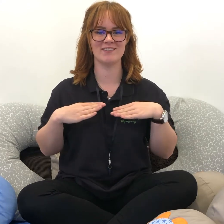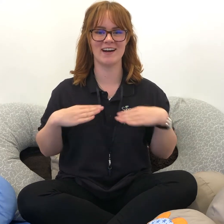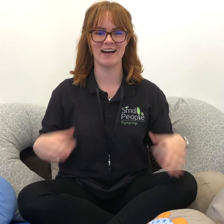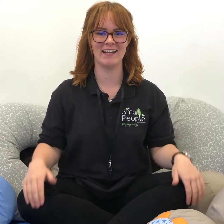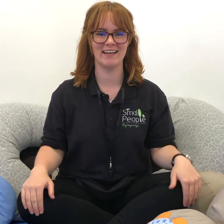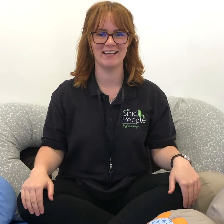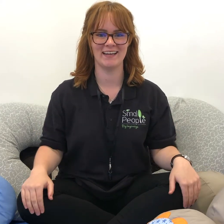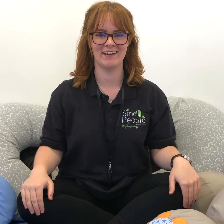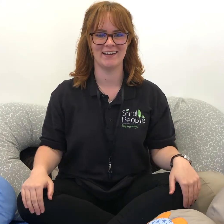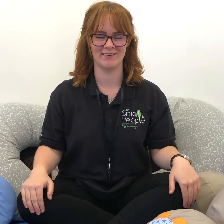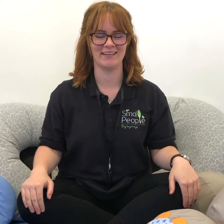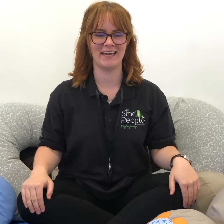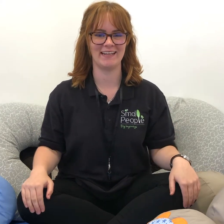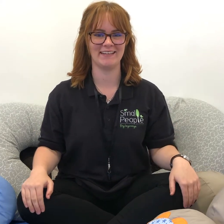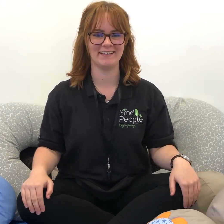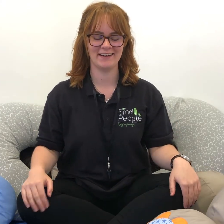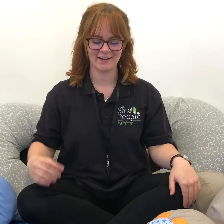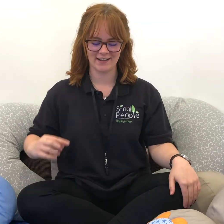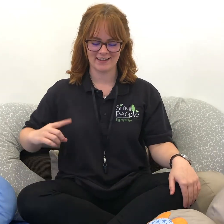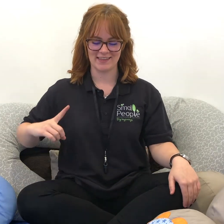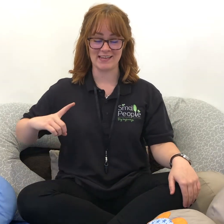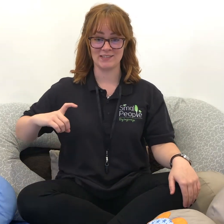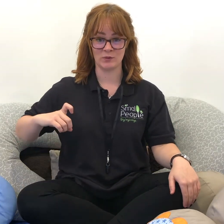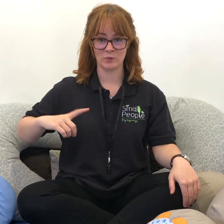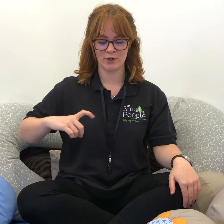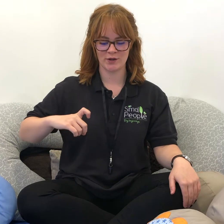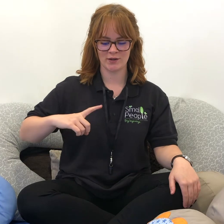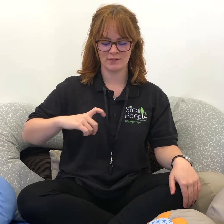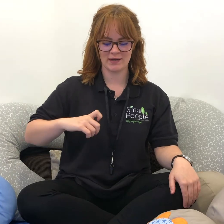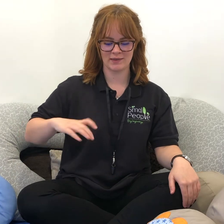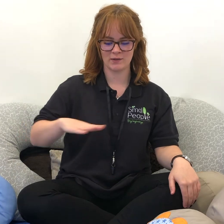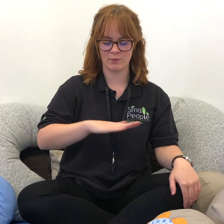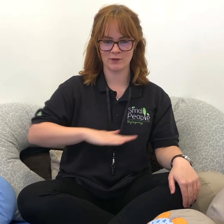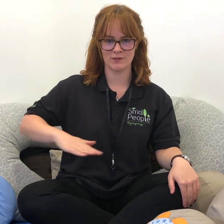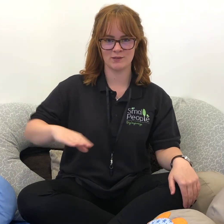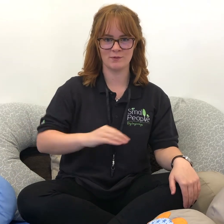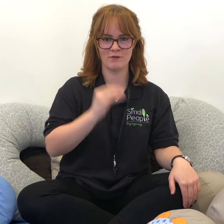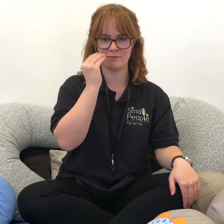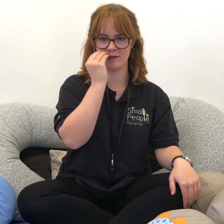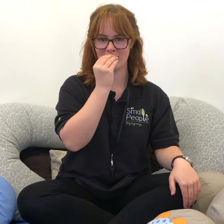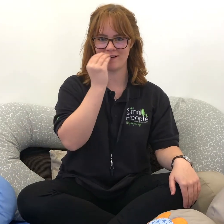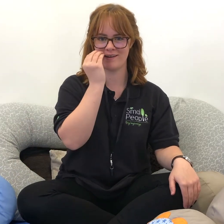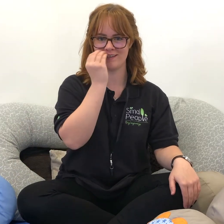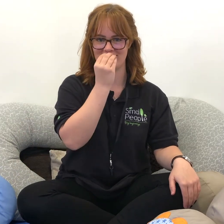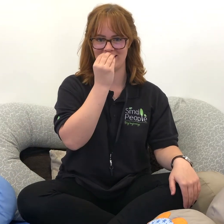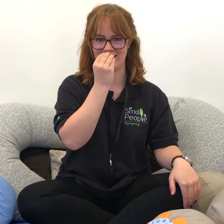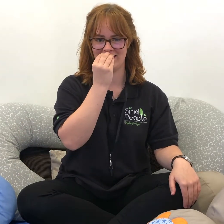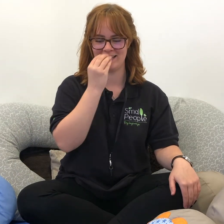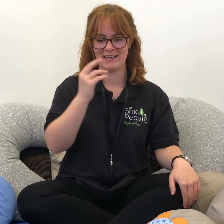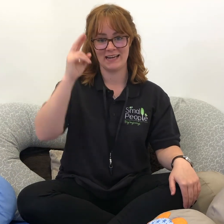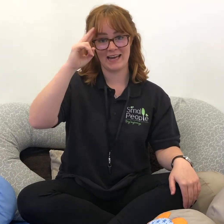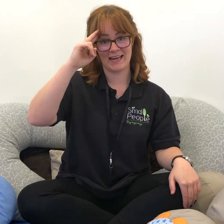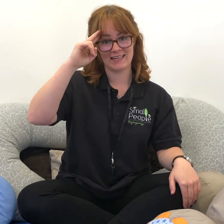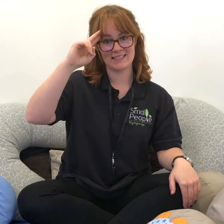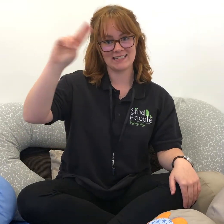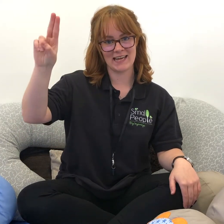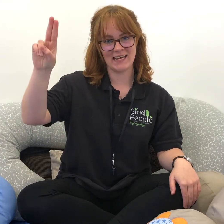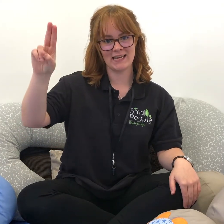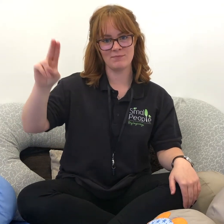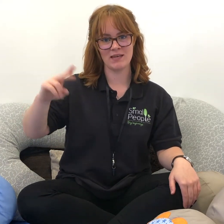try? Okay. There's a worm at the bottom of my garden, and his name